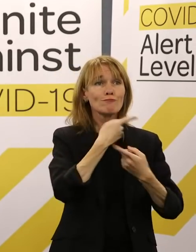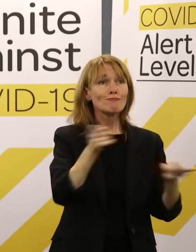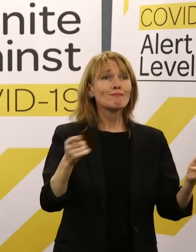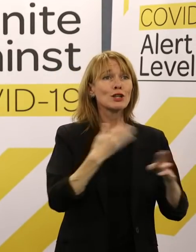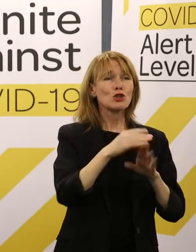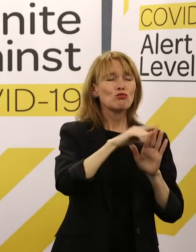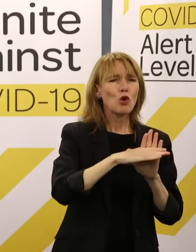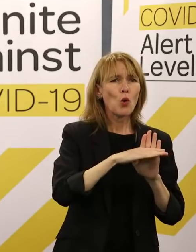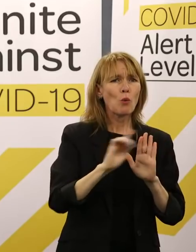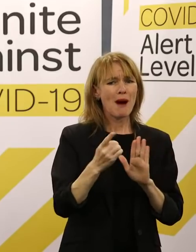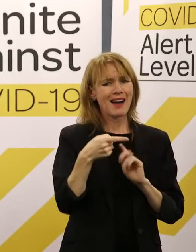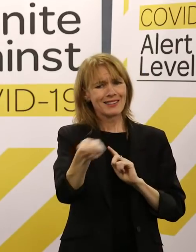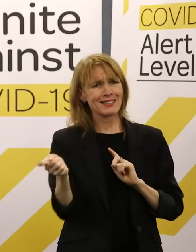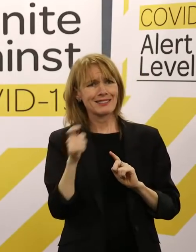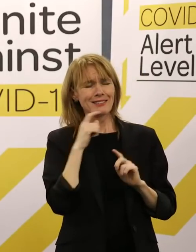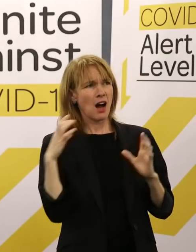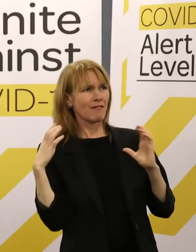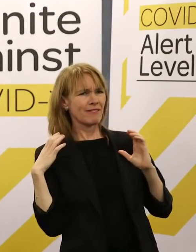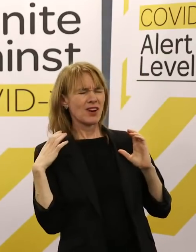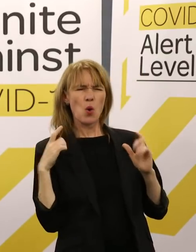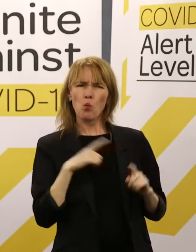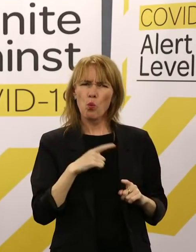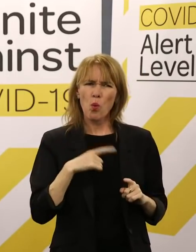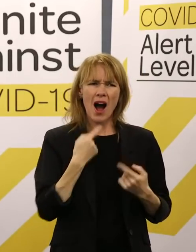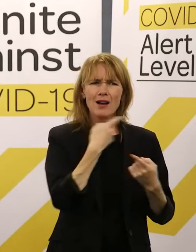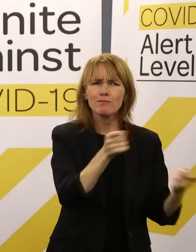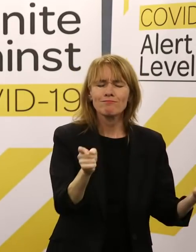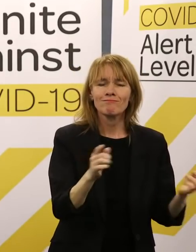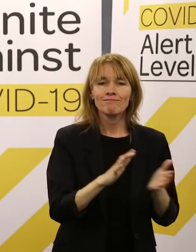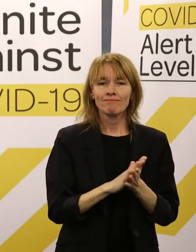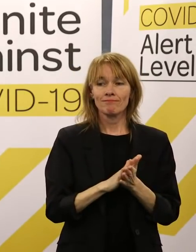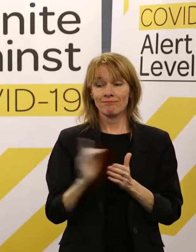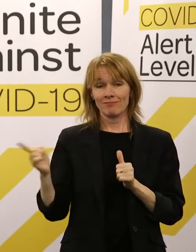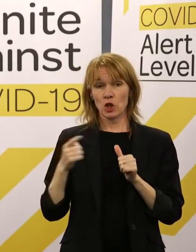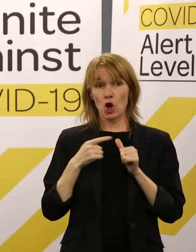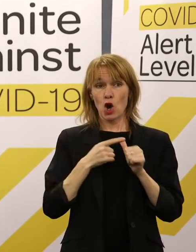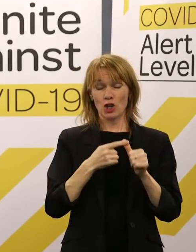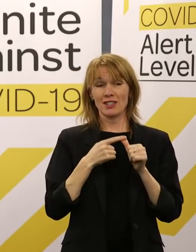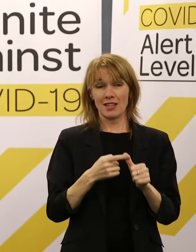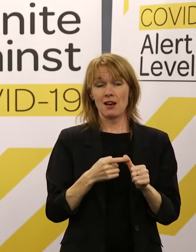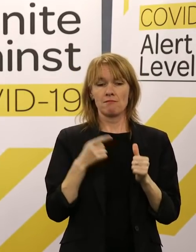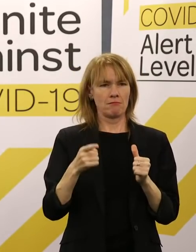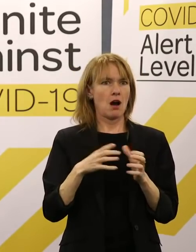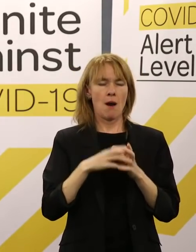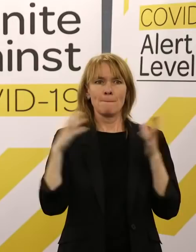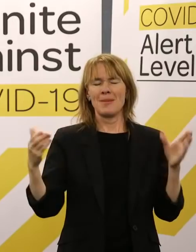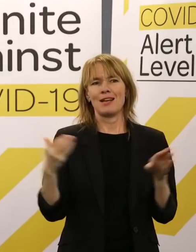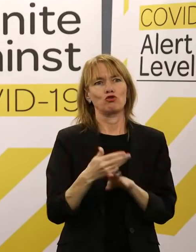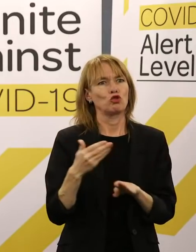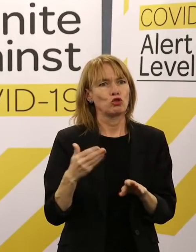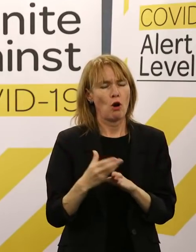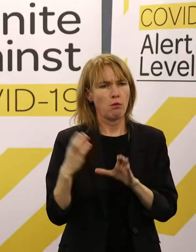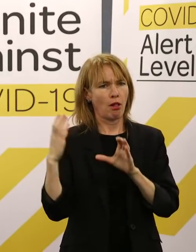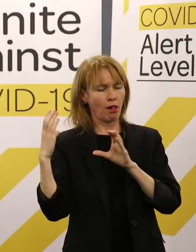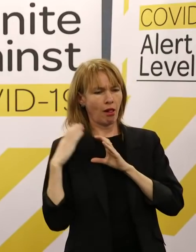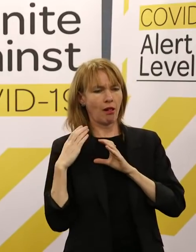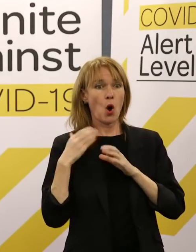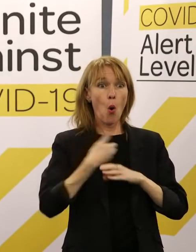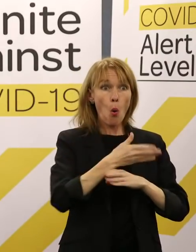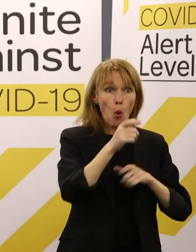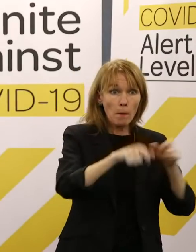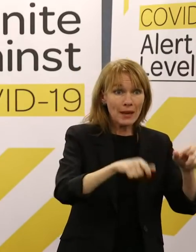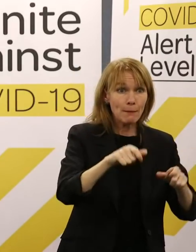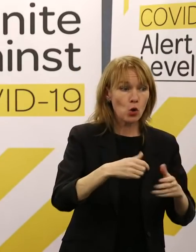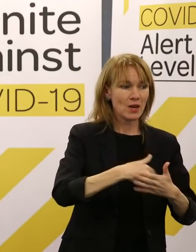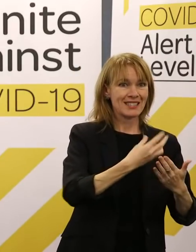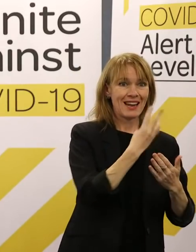may not have been able to do it immediately, because they would have needed to. It's quite a significant exercise to swab everybody on day 3 and on